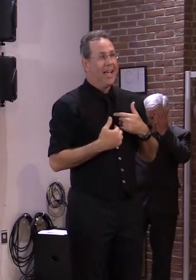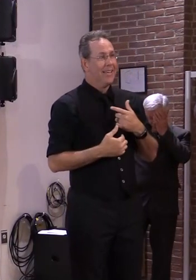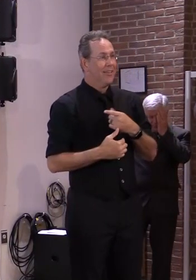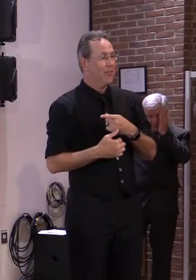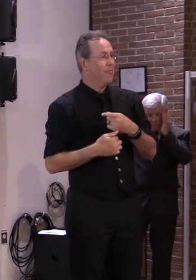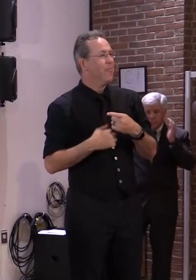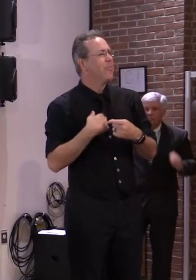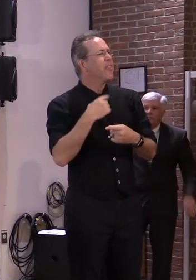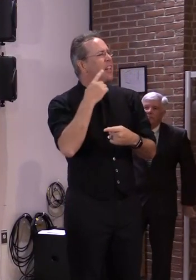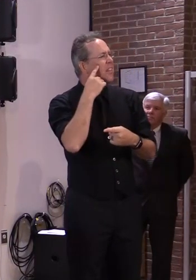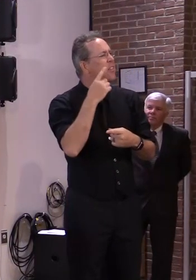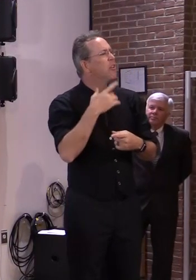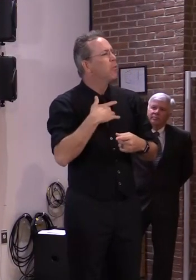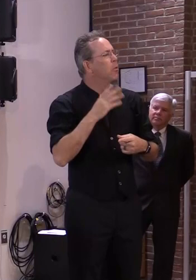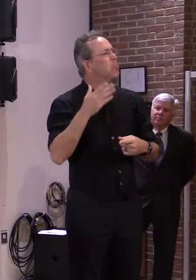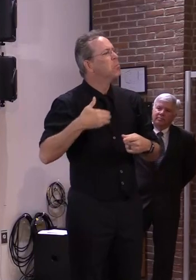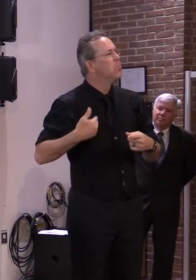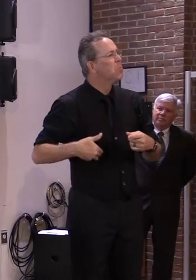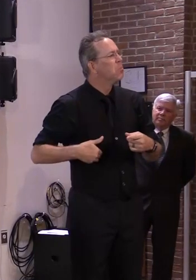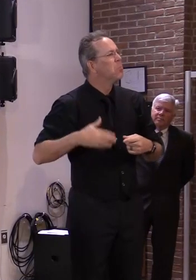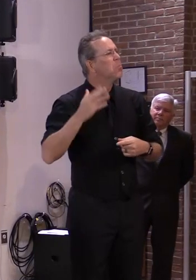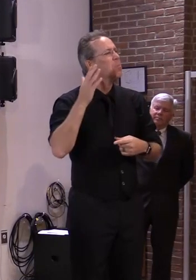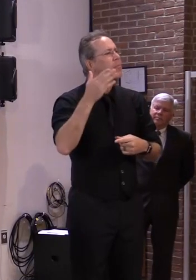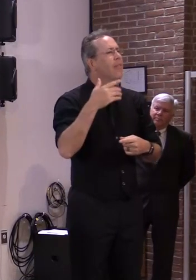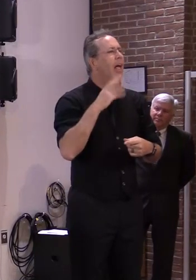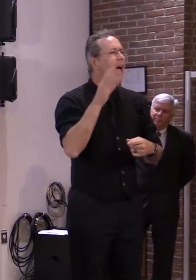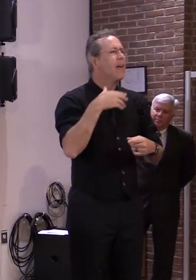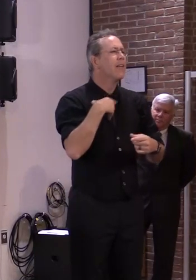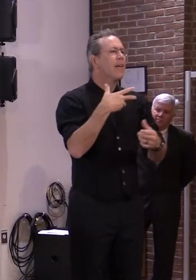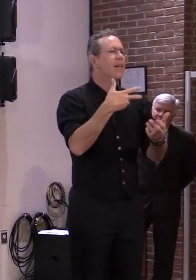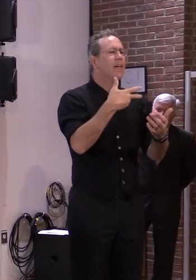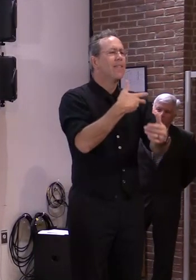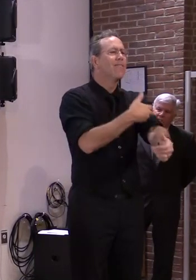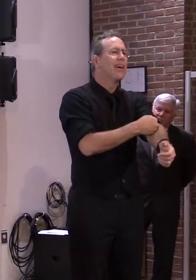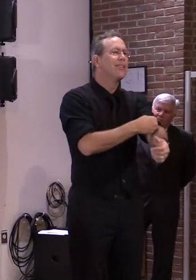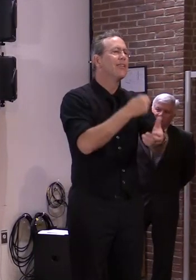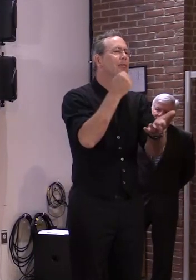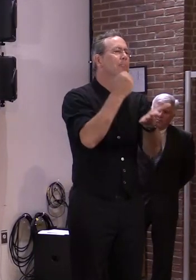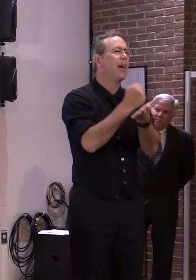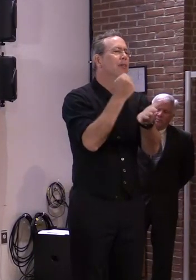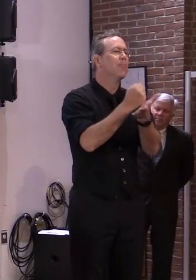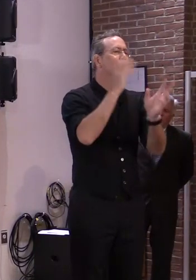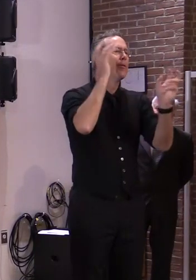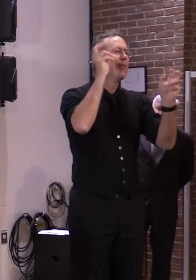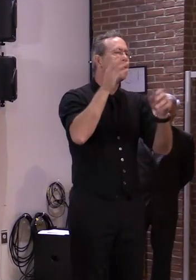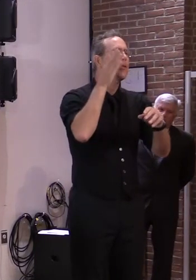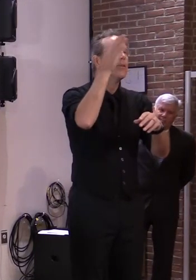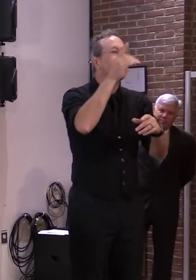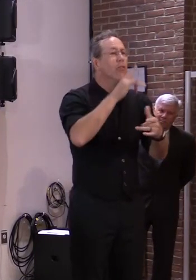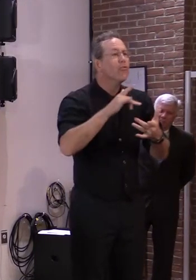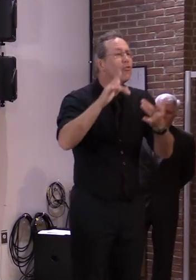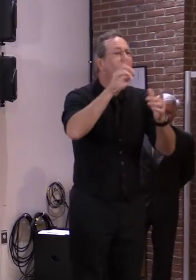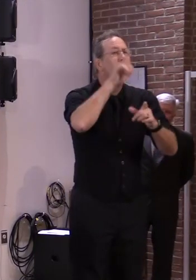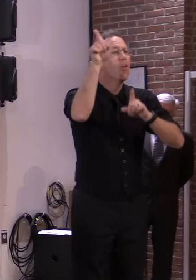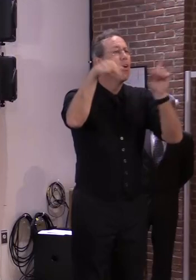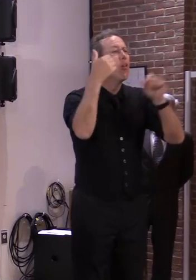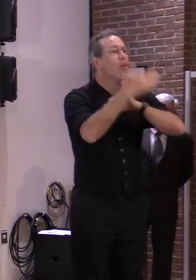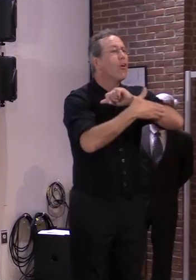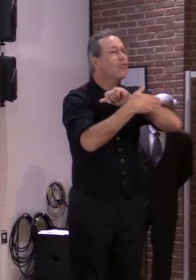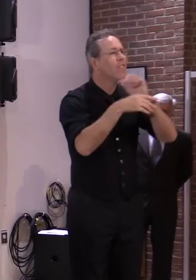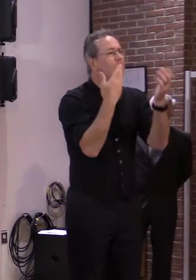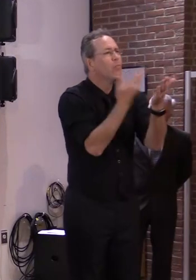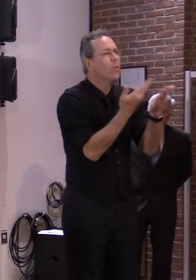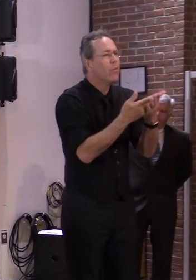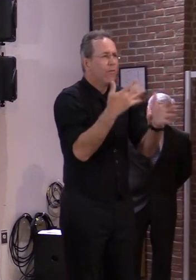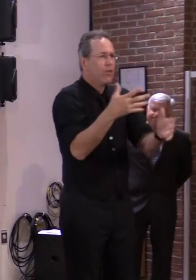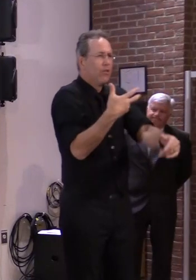of vaccine type of passport that would be necessary to go back and forth across the border when it does